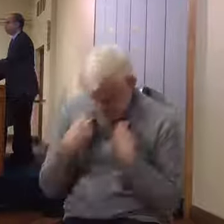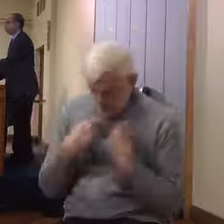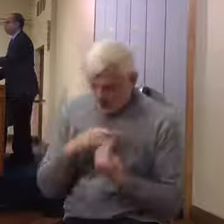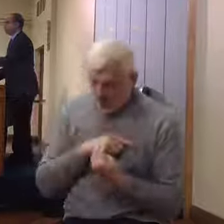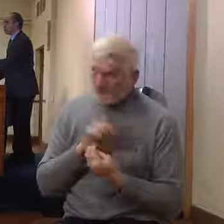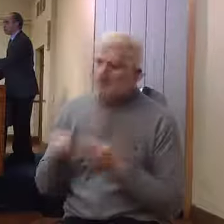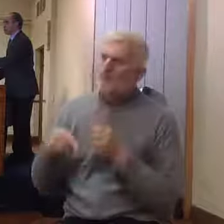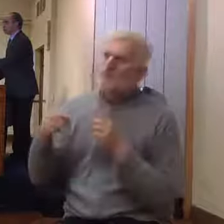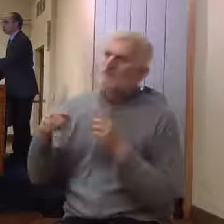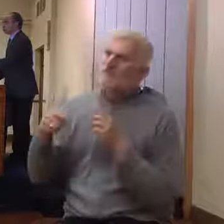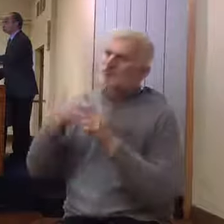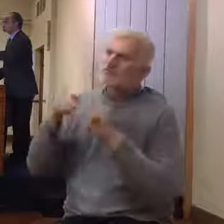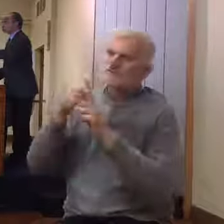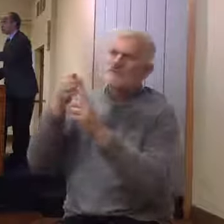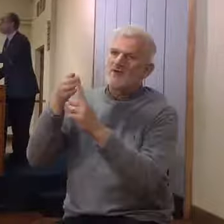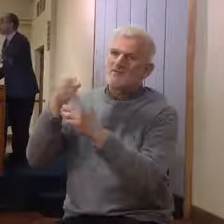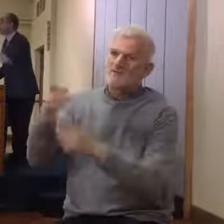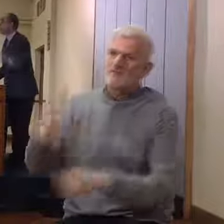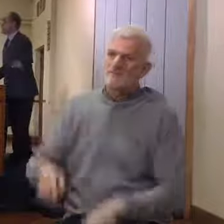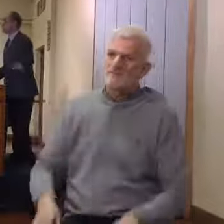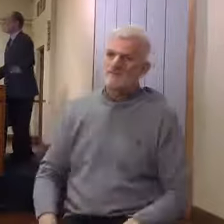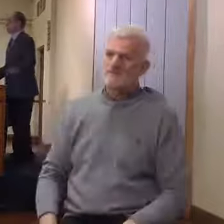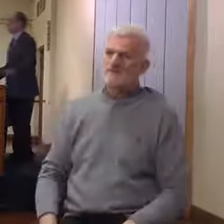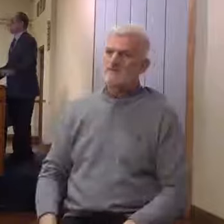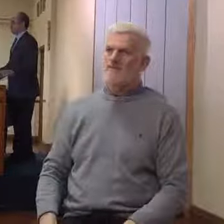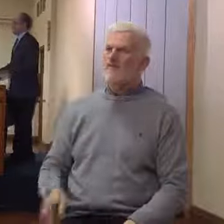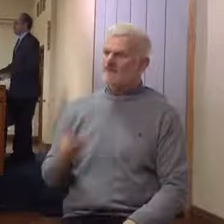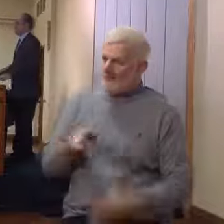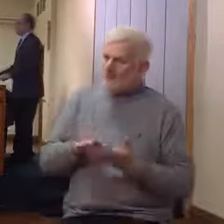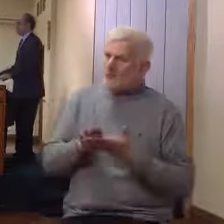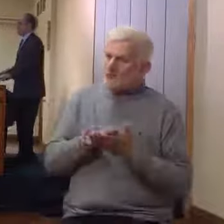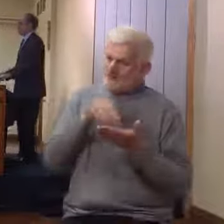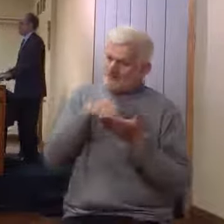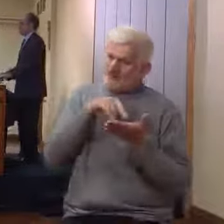is going to use that word many, many times.